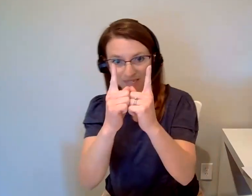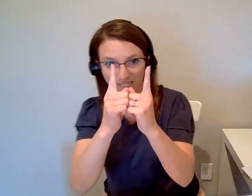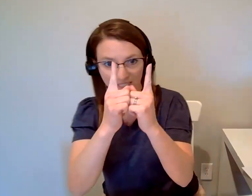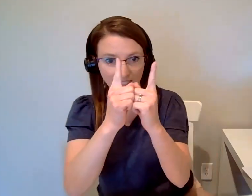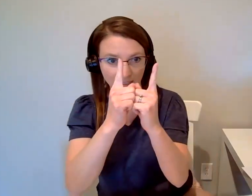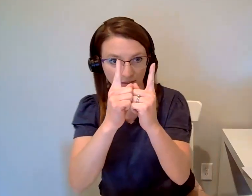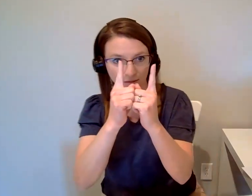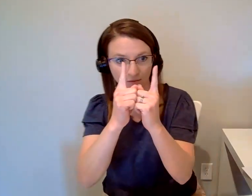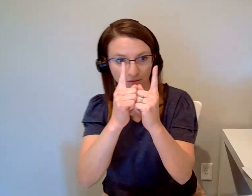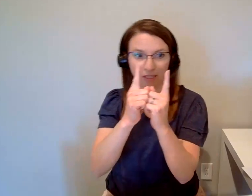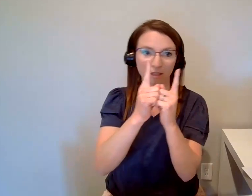meet, okay?